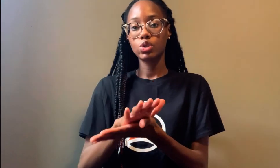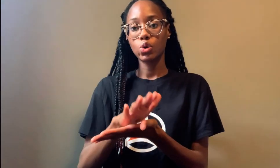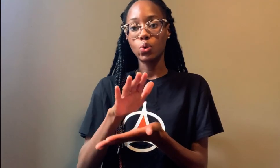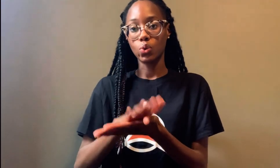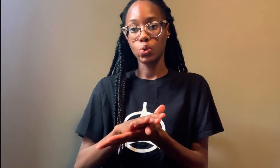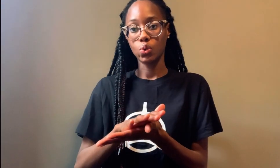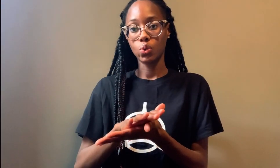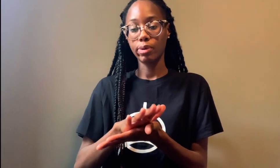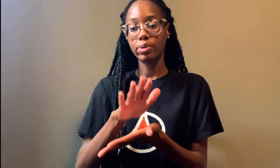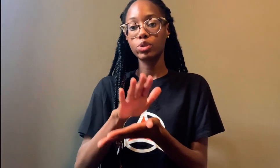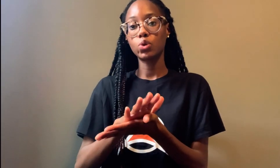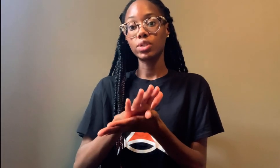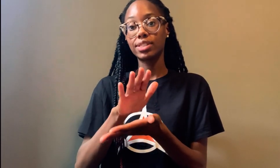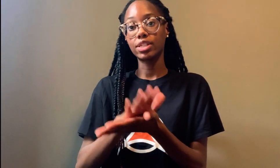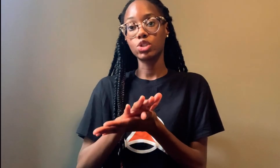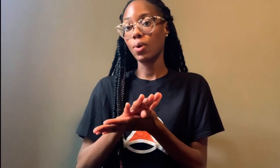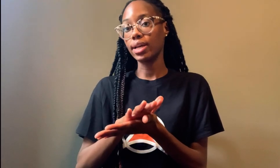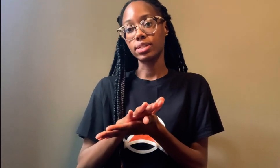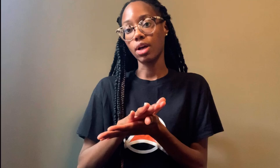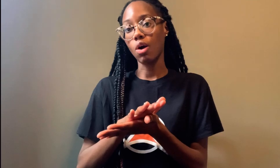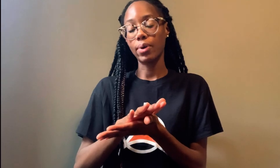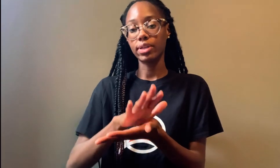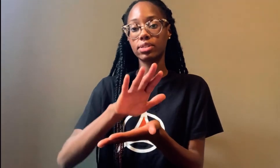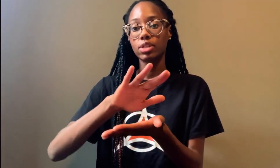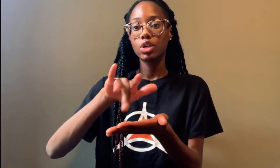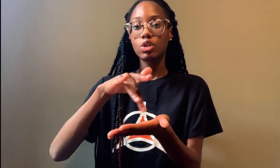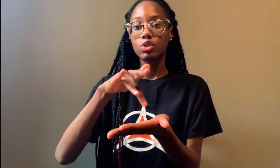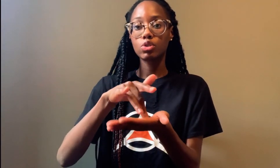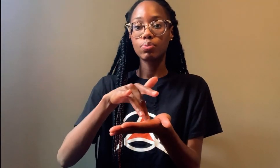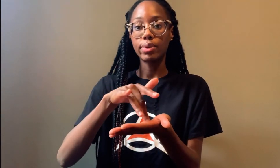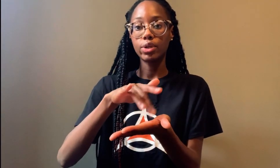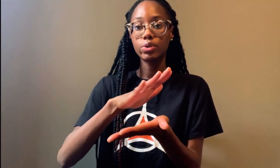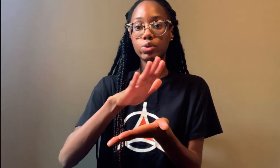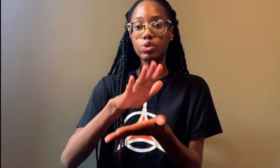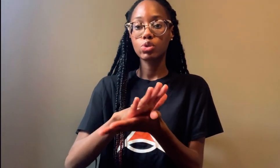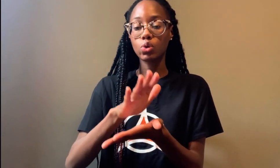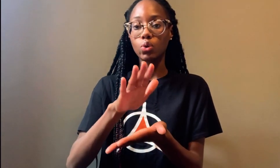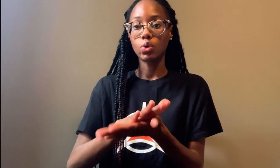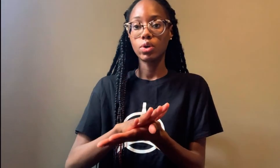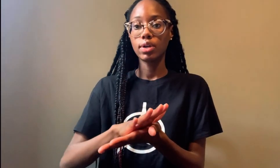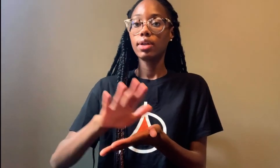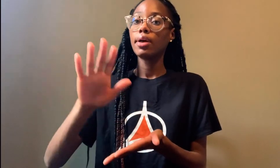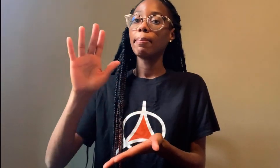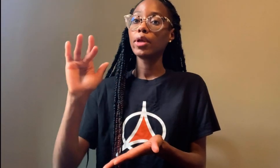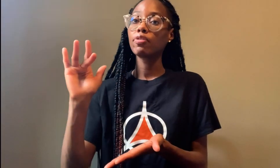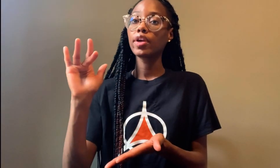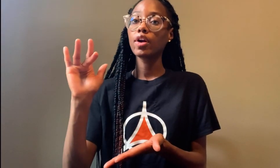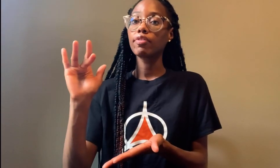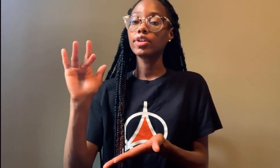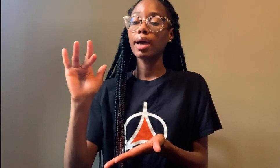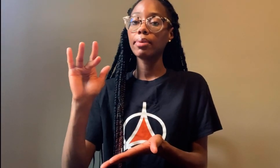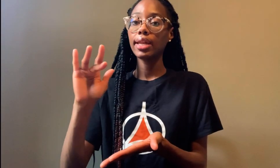school. Remember, school is done twice, always. Middle, school. Middle finger of your dominant